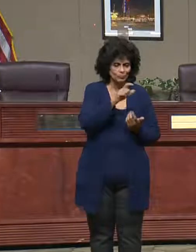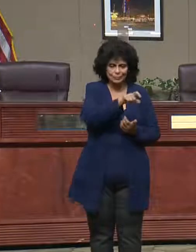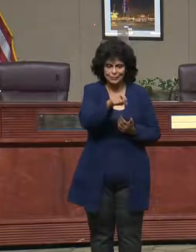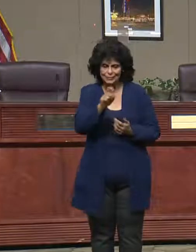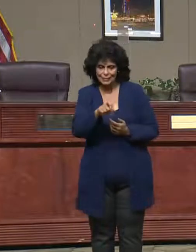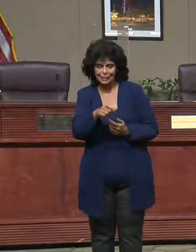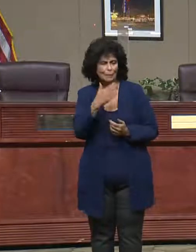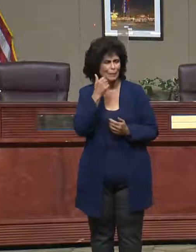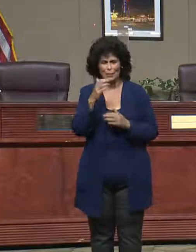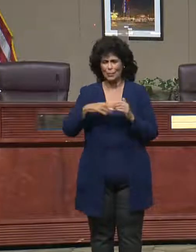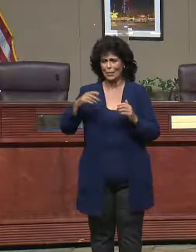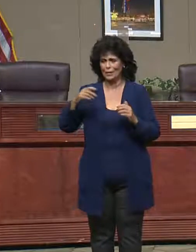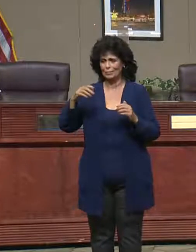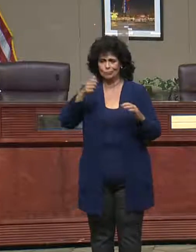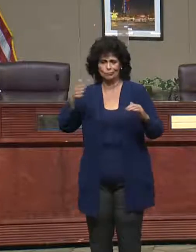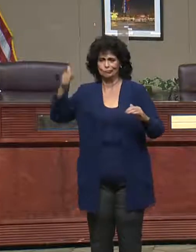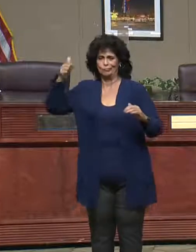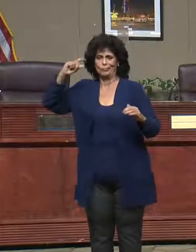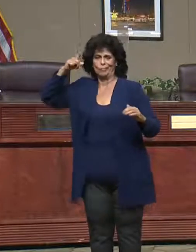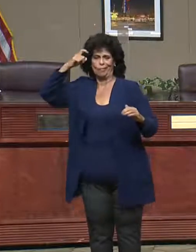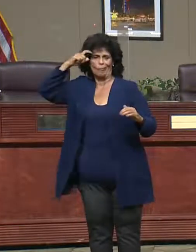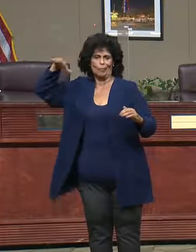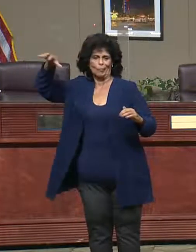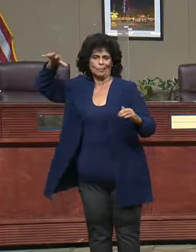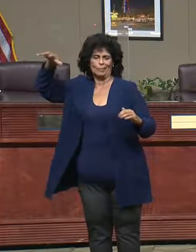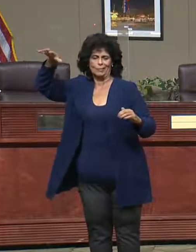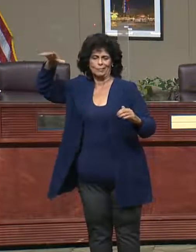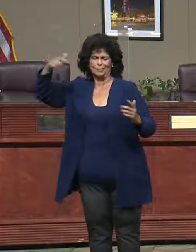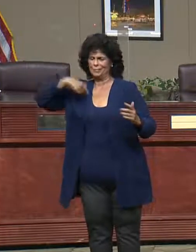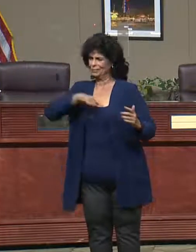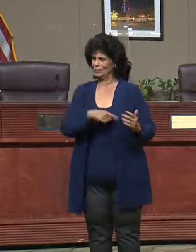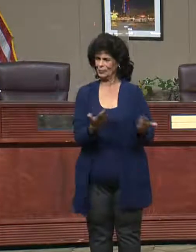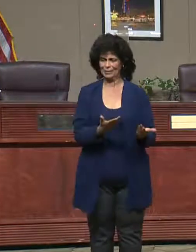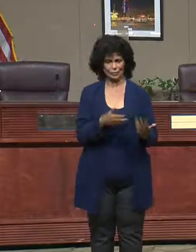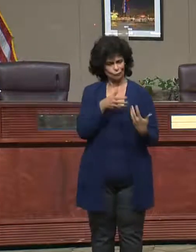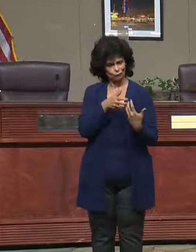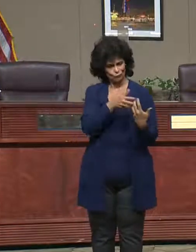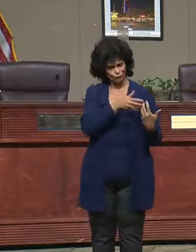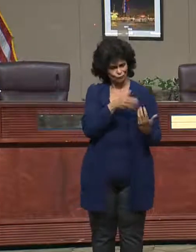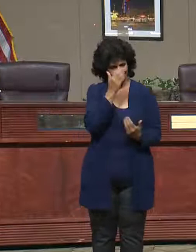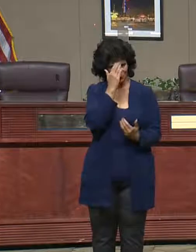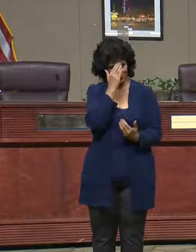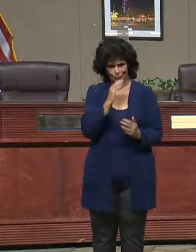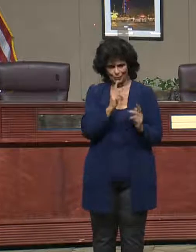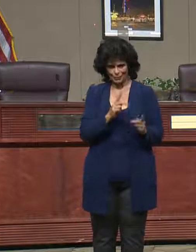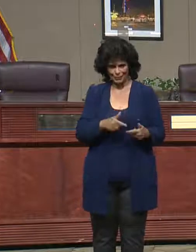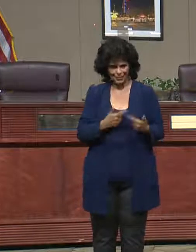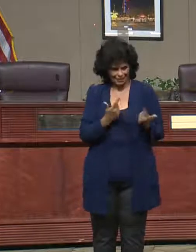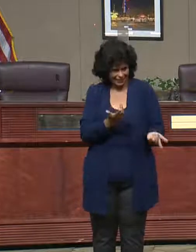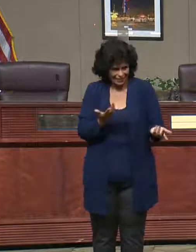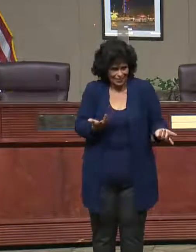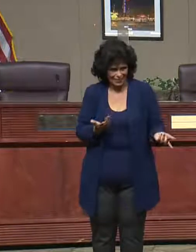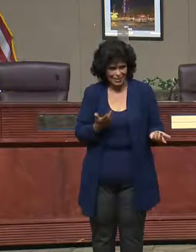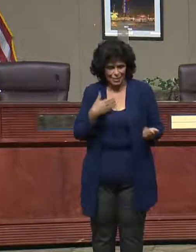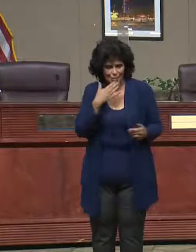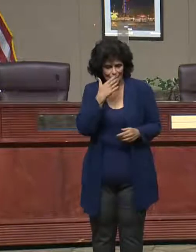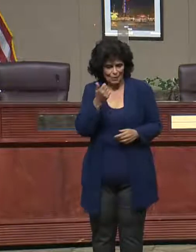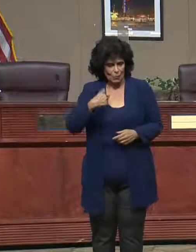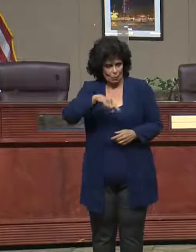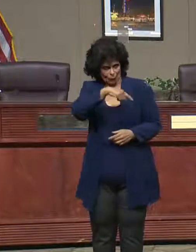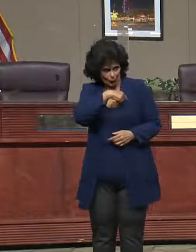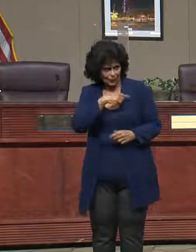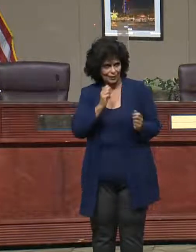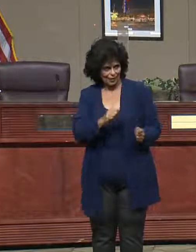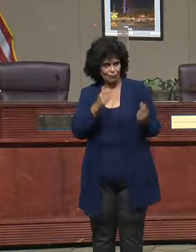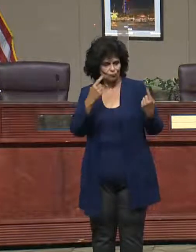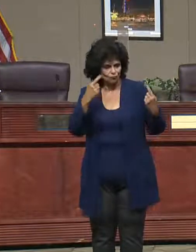government. And so if we have the ability, because we're most familiar with our residents, I think that we could be